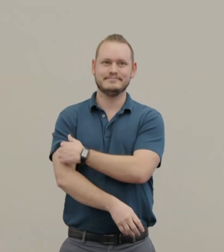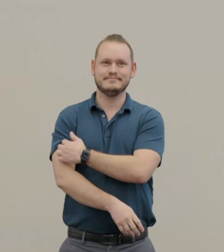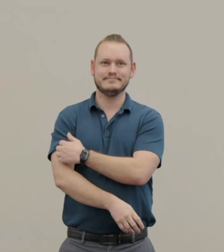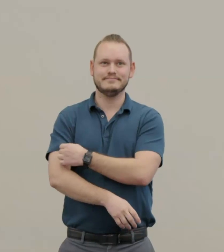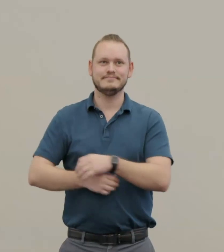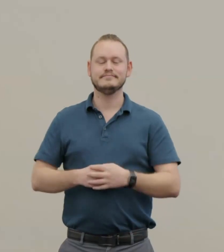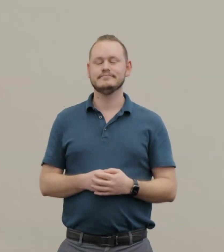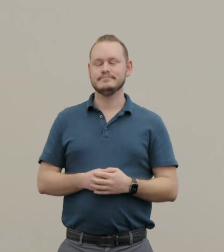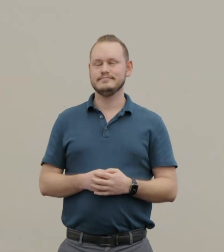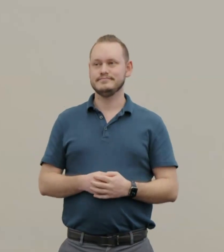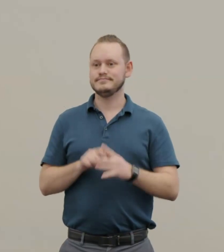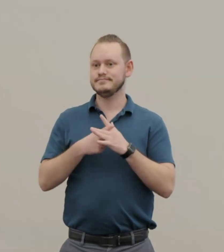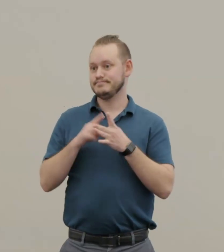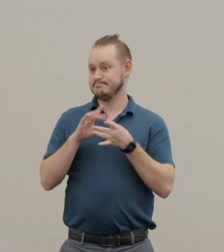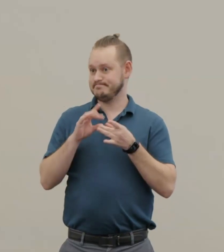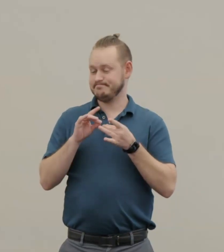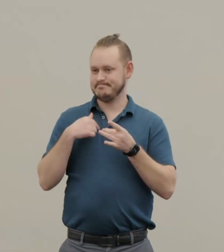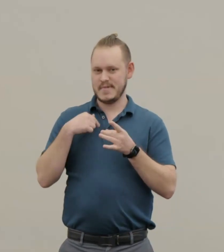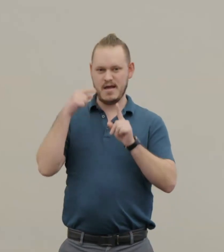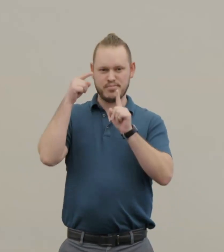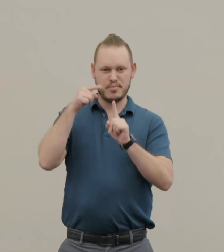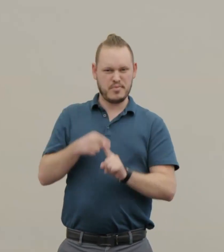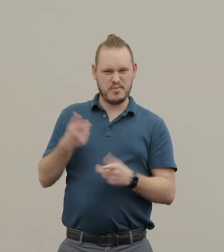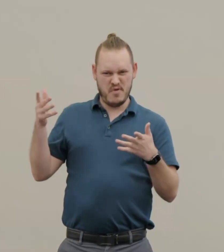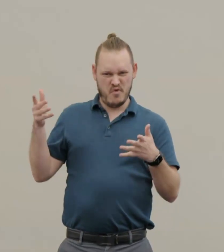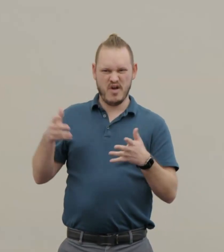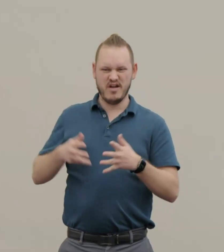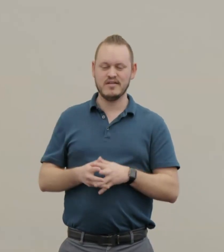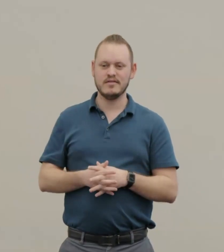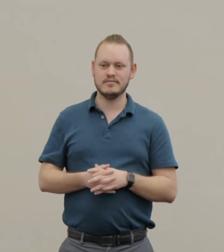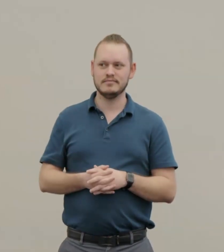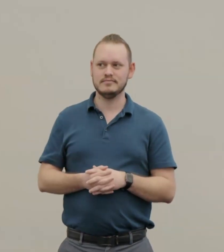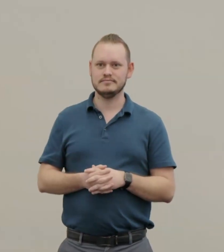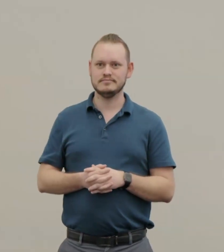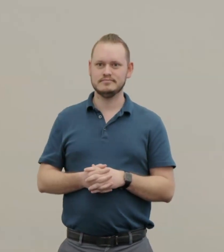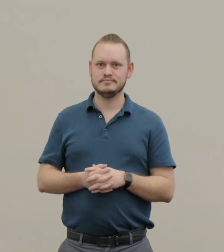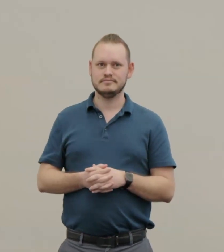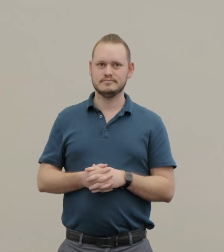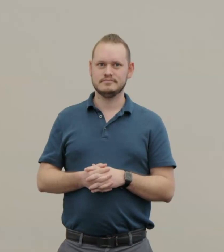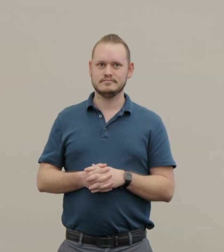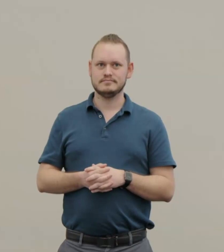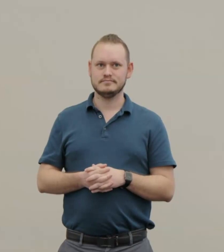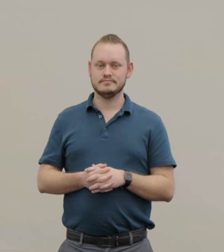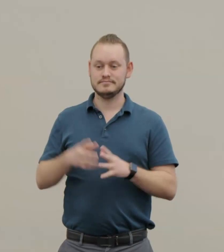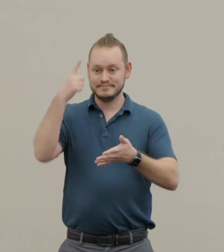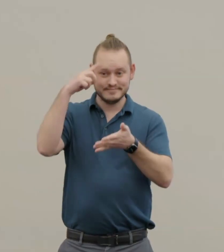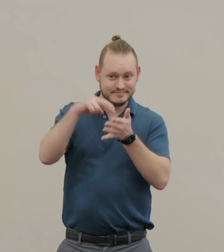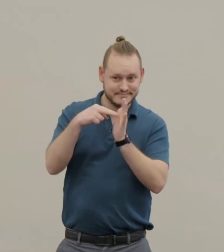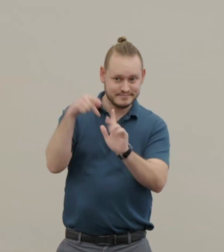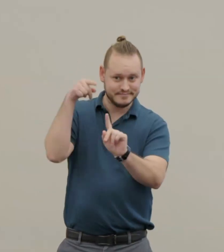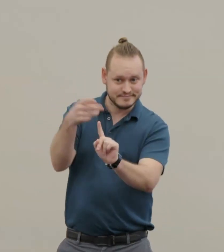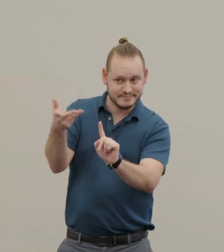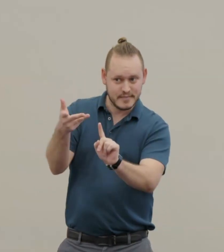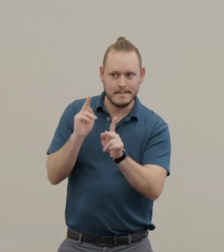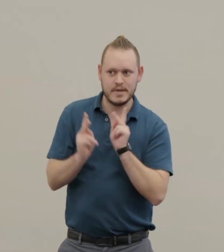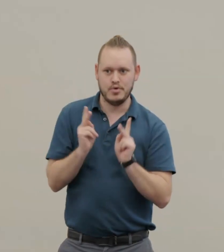But I wanted to start off by saying, and I kind of hit on some of these already, the intent of this is for people.